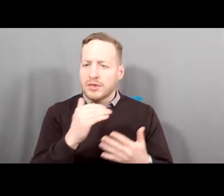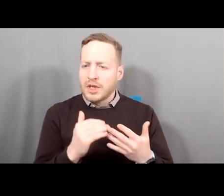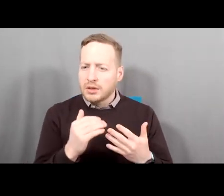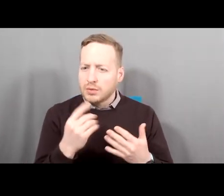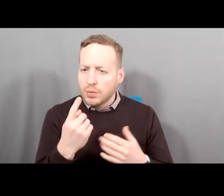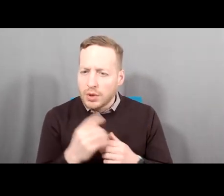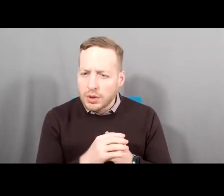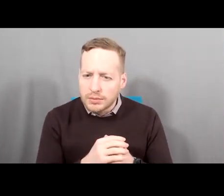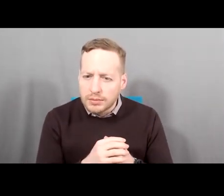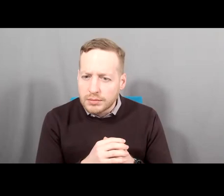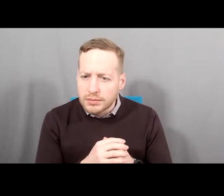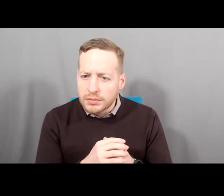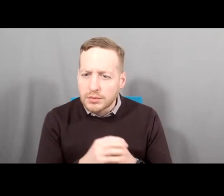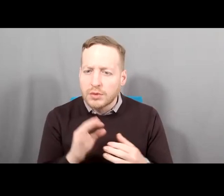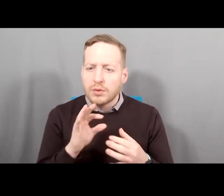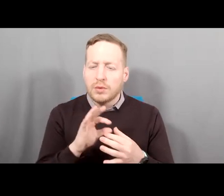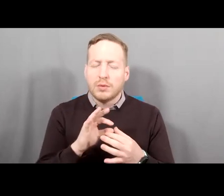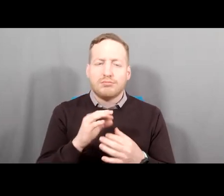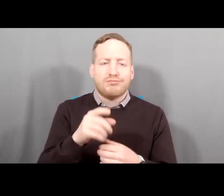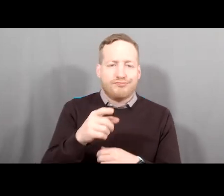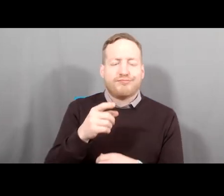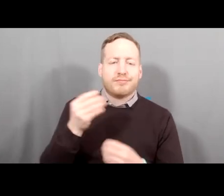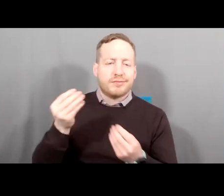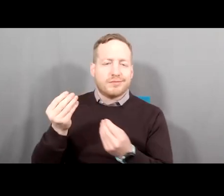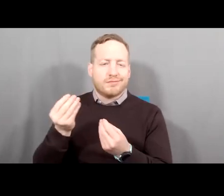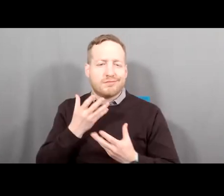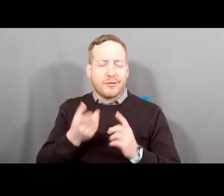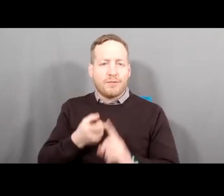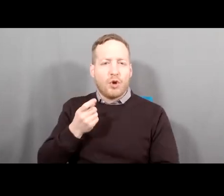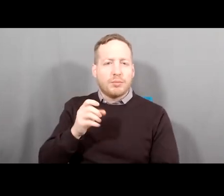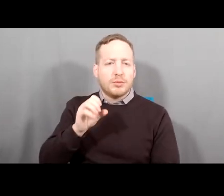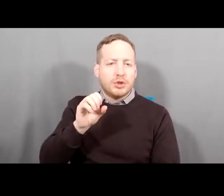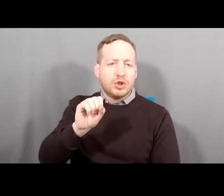agenda. The next item we have is